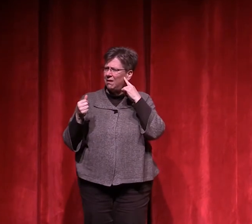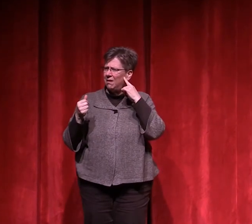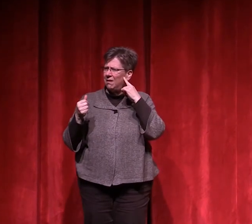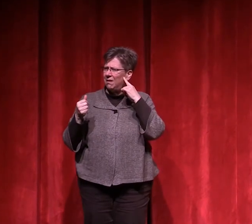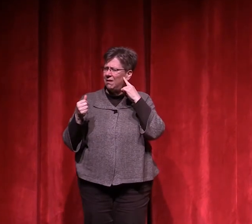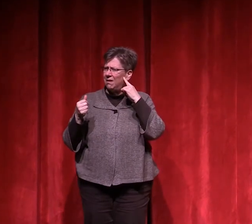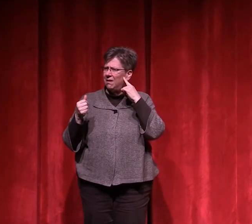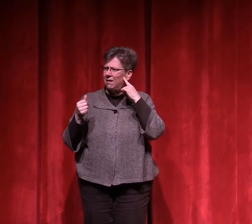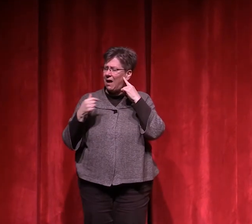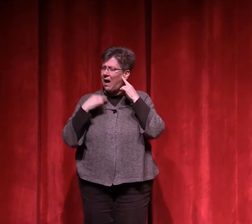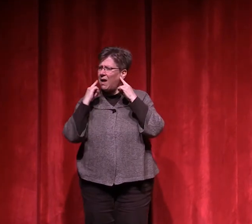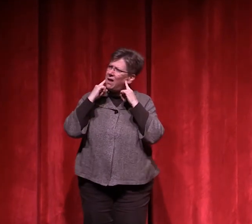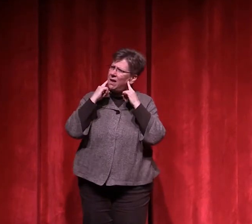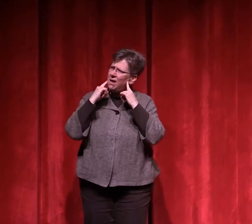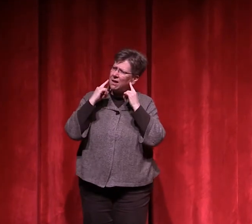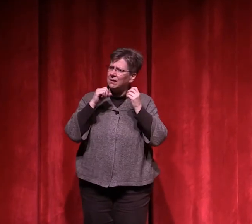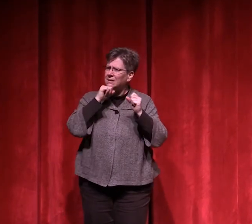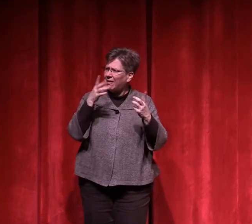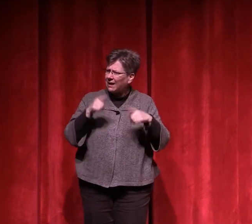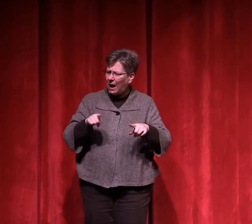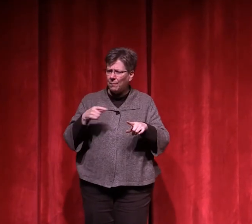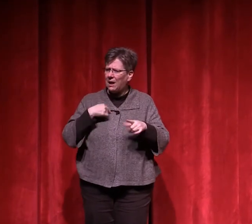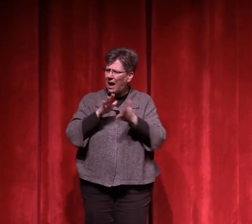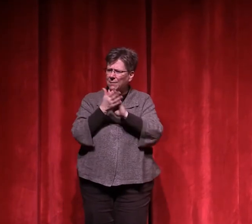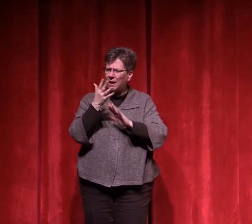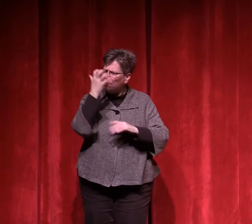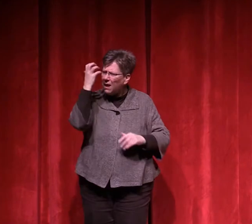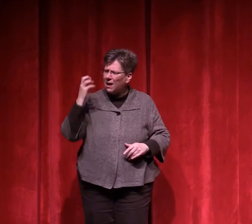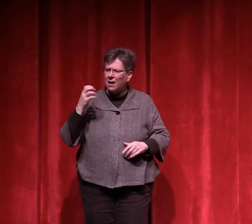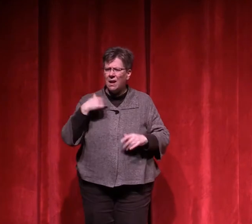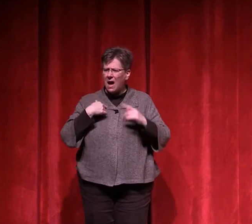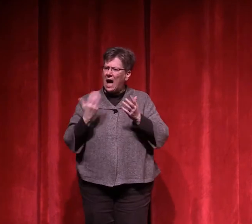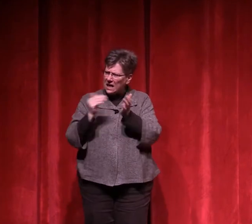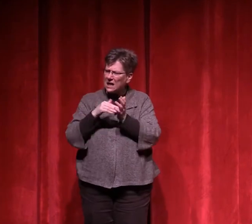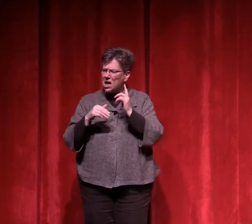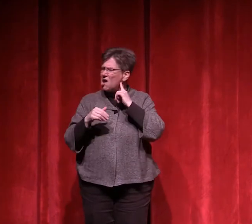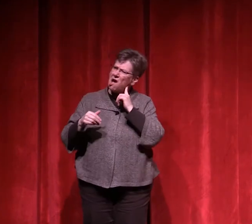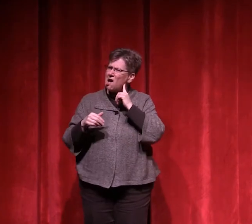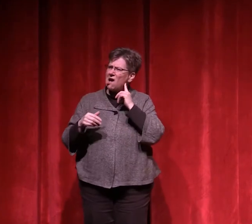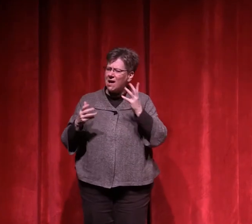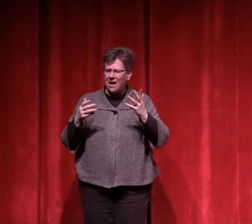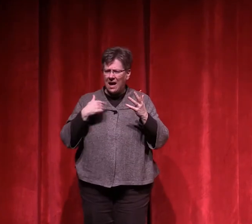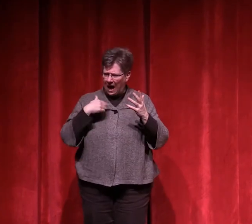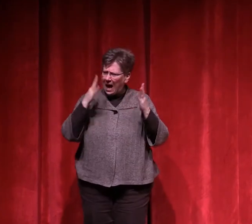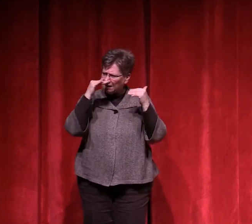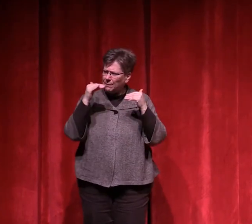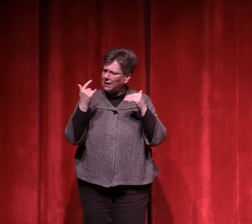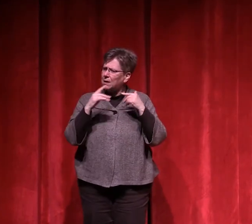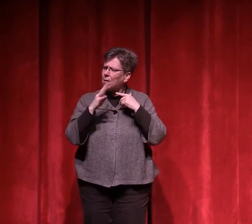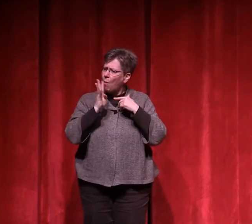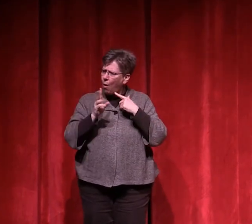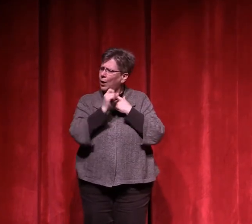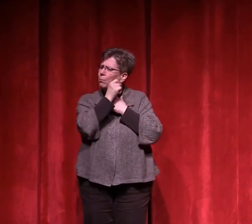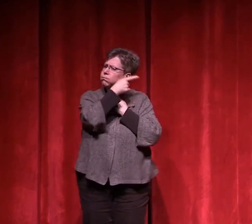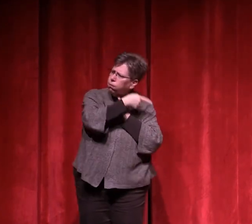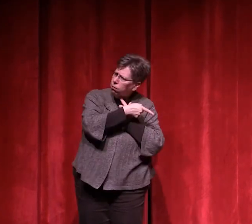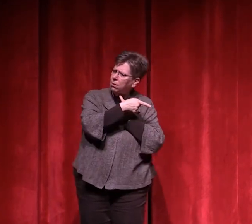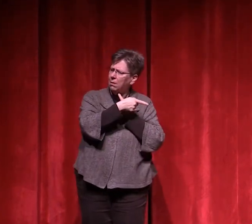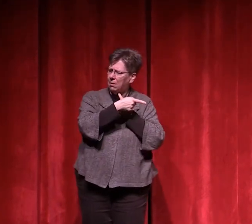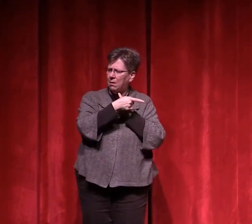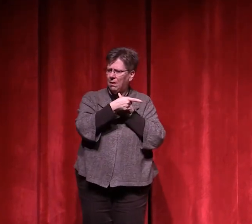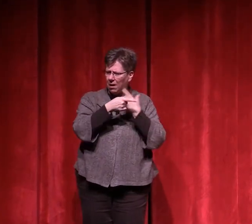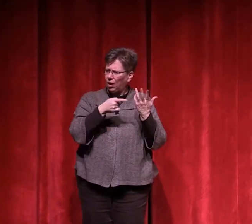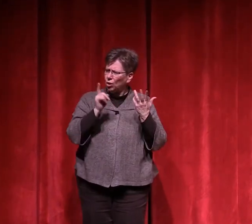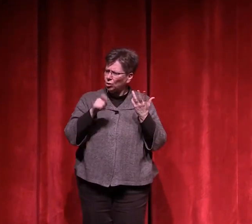to happen, I got really agitated. I shook again. I expected there to be water in my ear, and I thought it